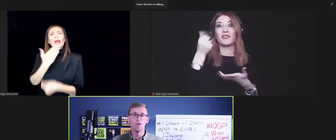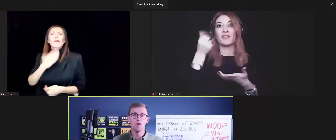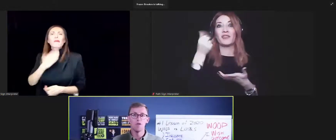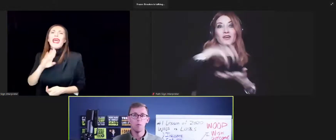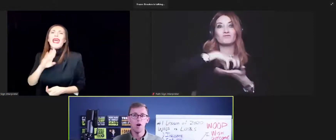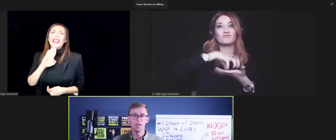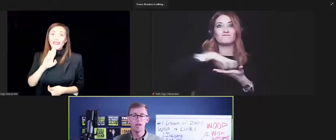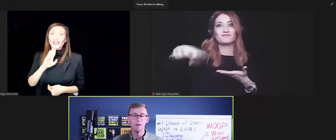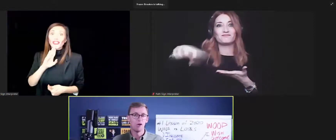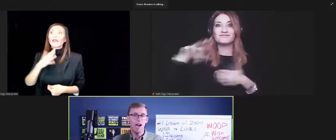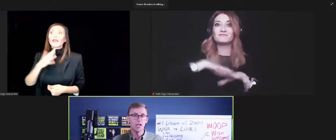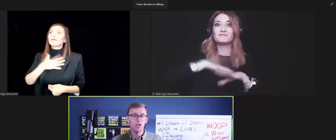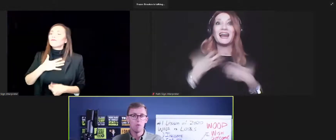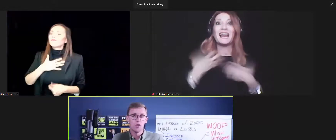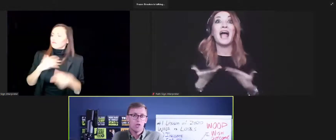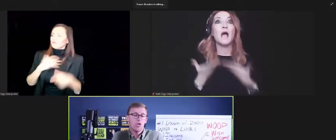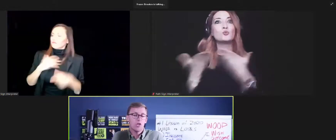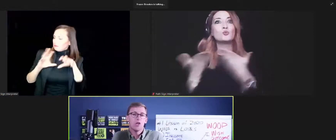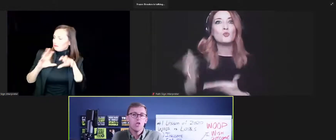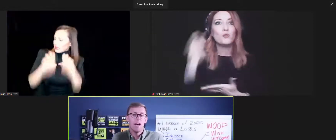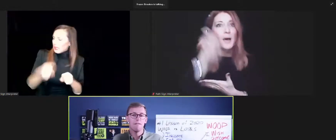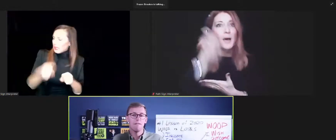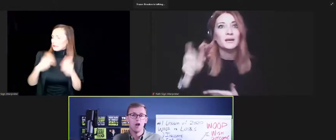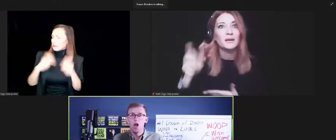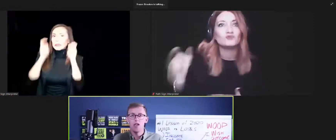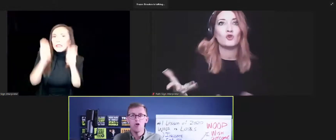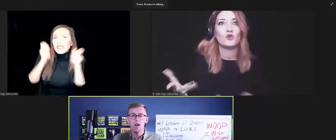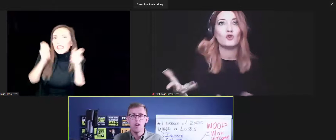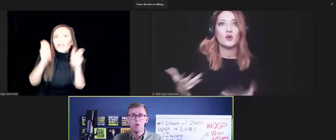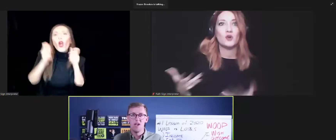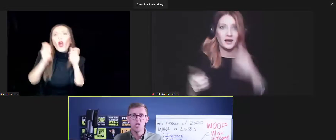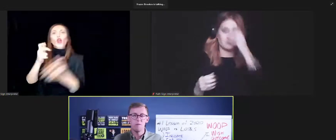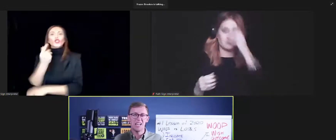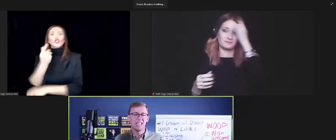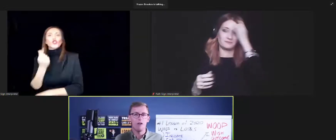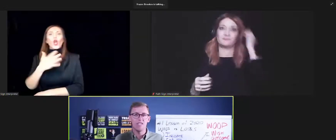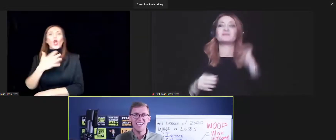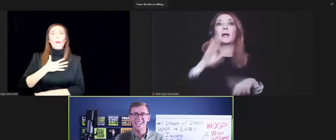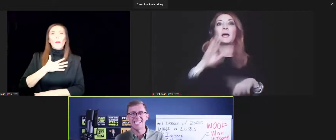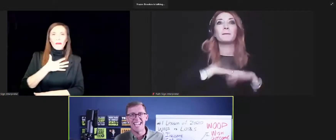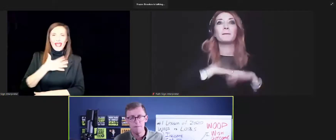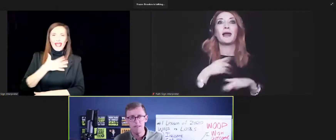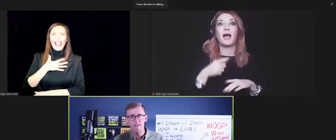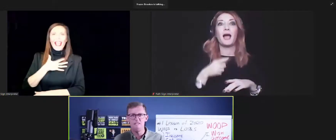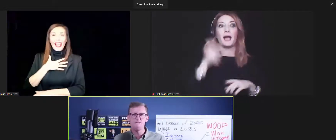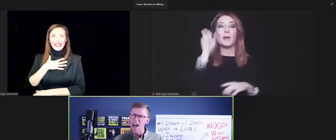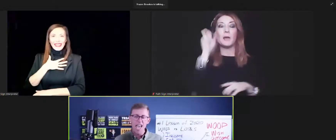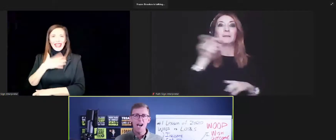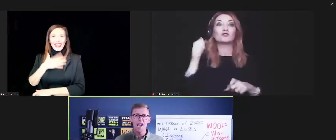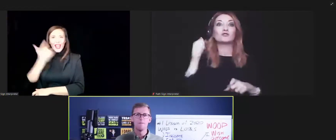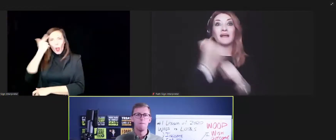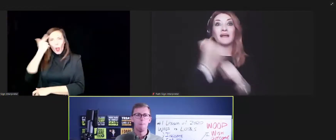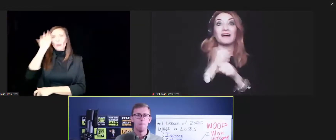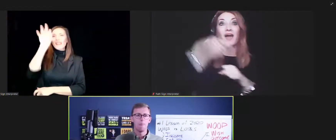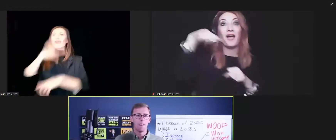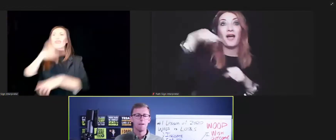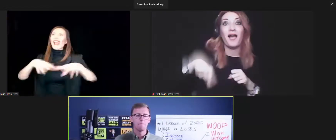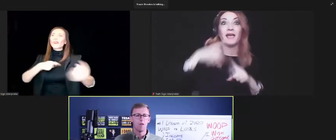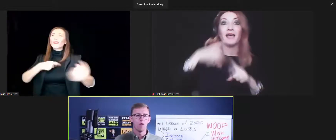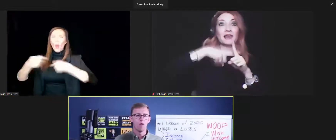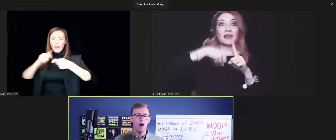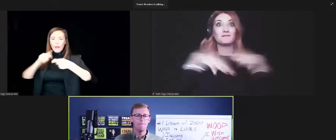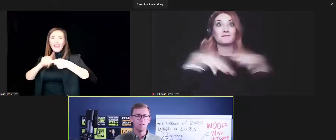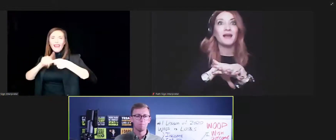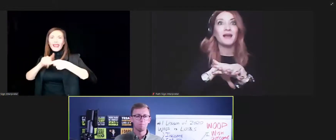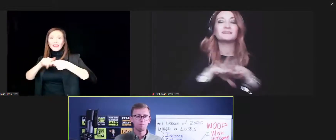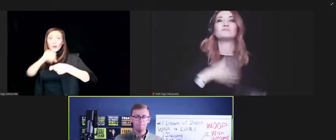over the world progress with skill set and knowledge, wisdom, clarity, excitement, fire. All